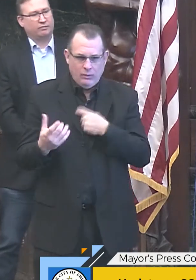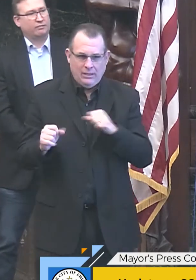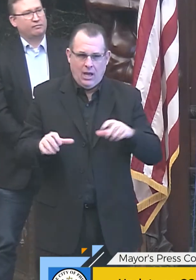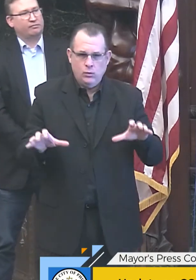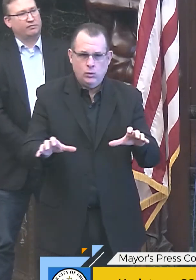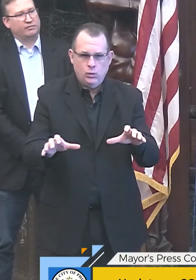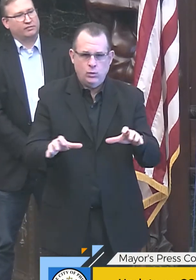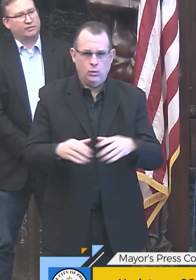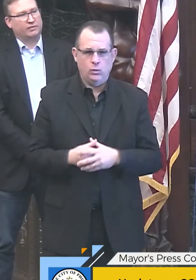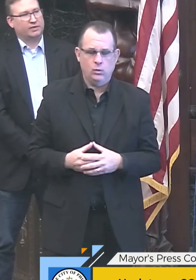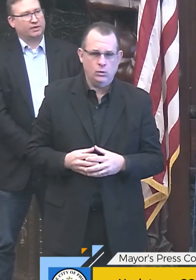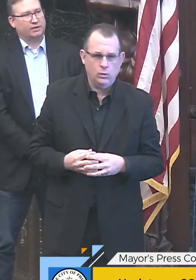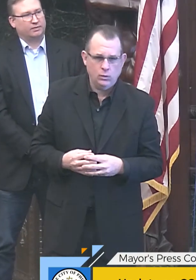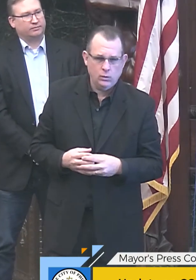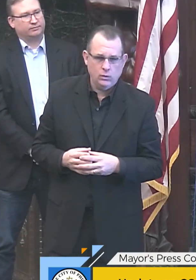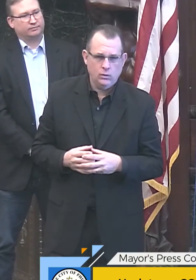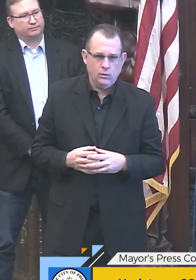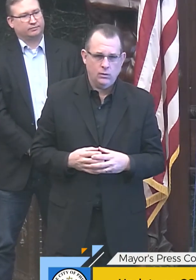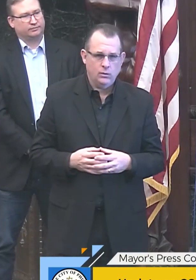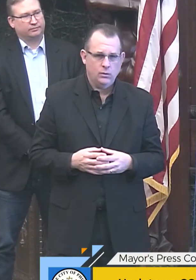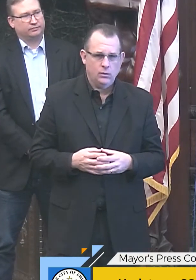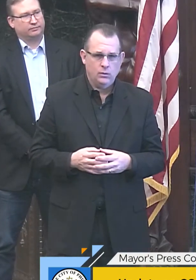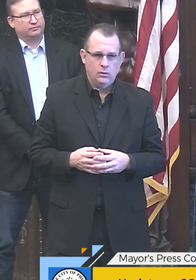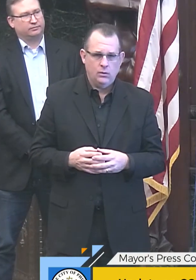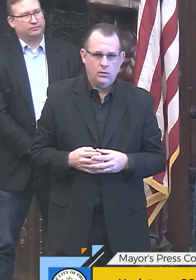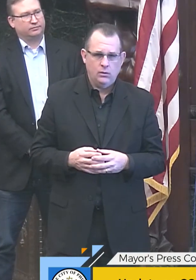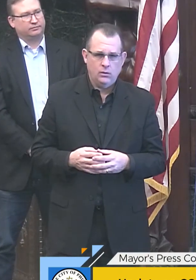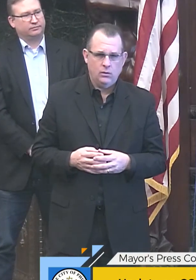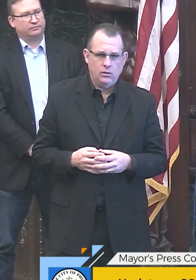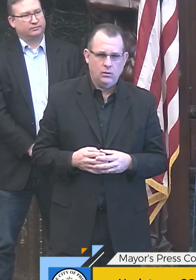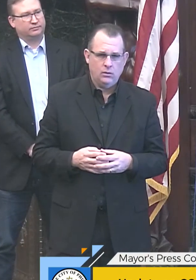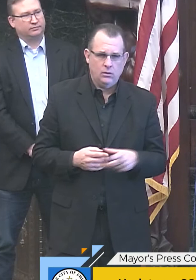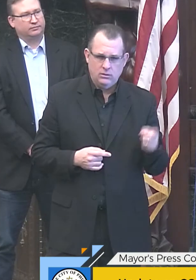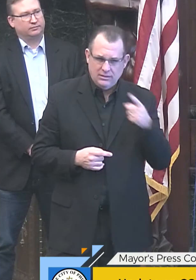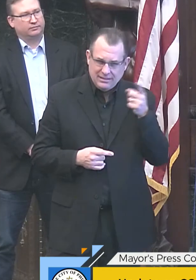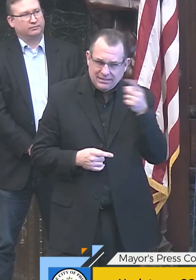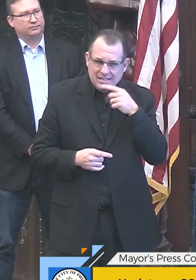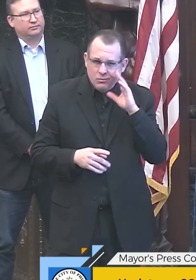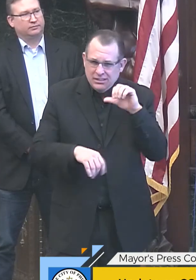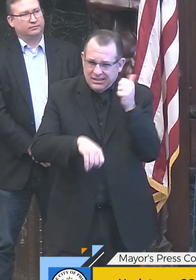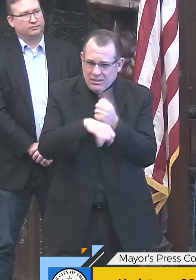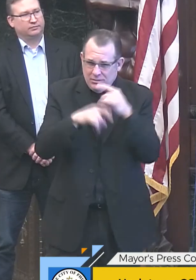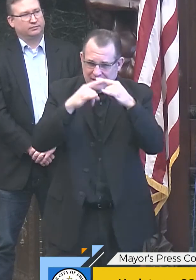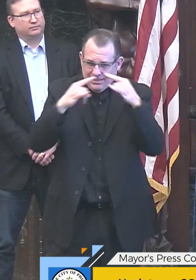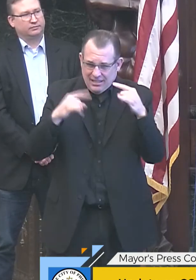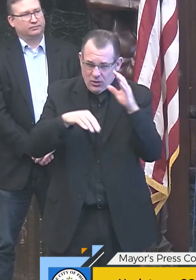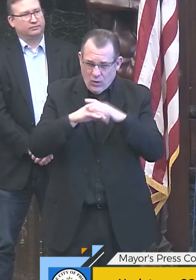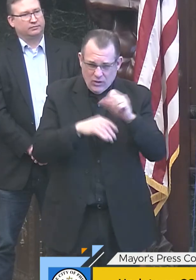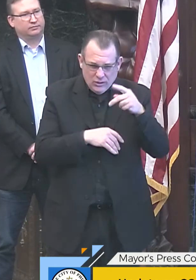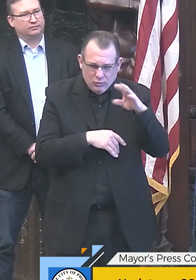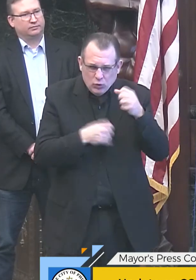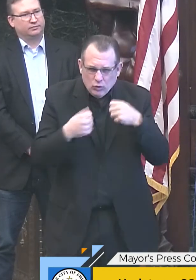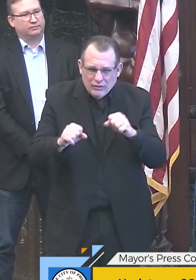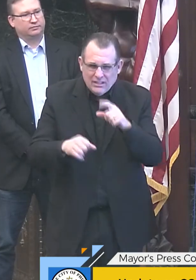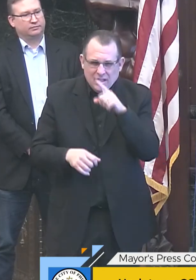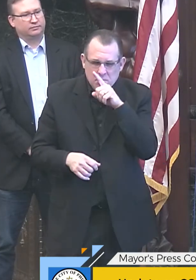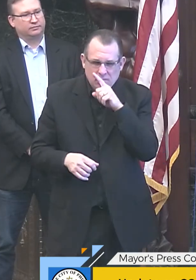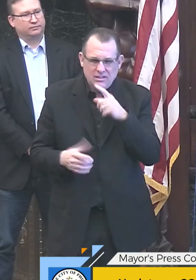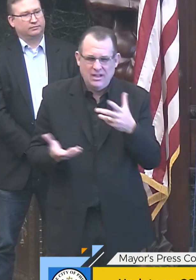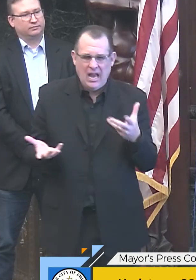I can tell you that the story that said that they were going to put a tent on Spruce Street was way beyond what is actually being planned right